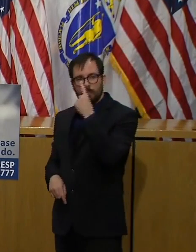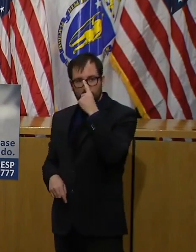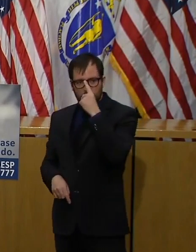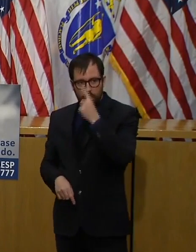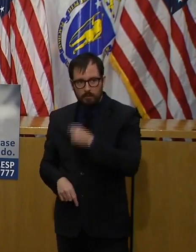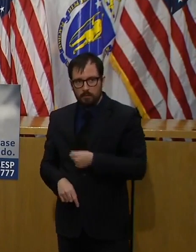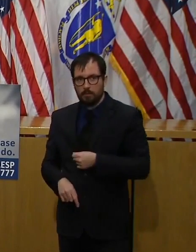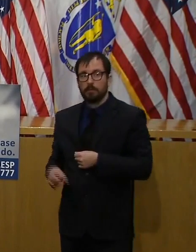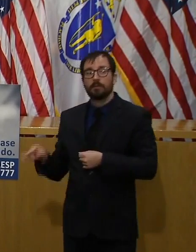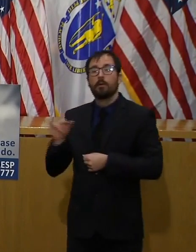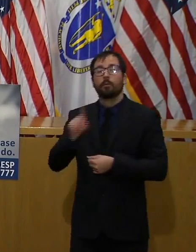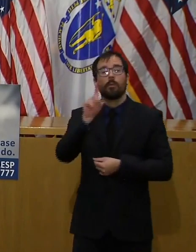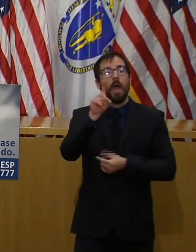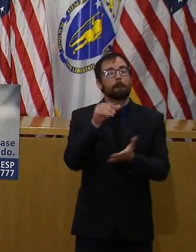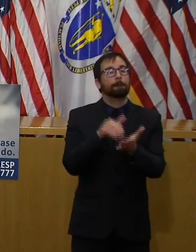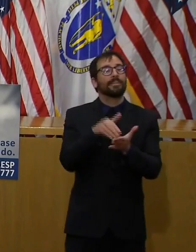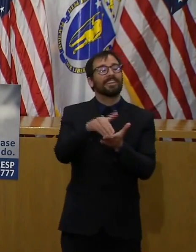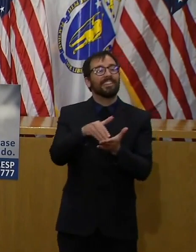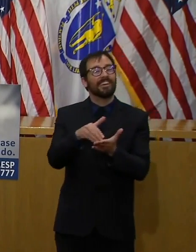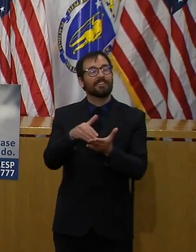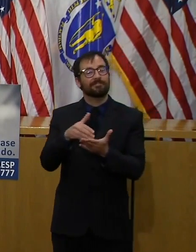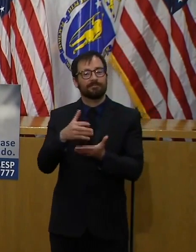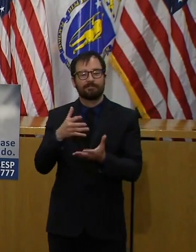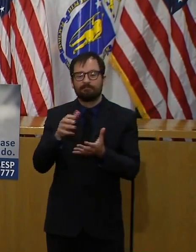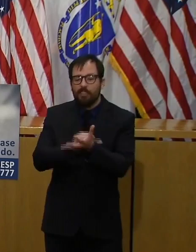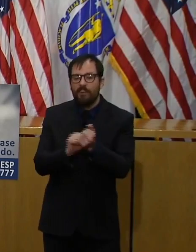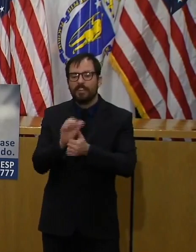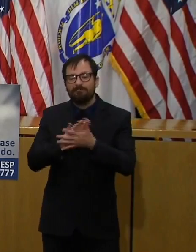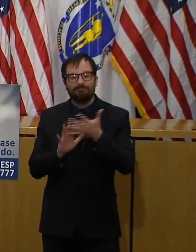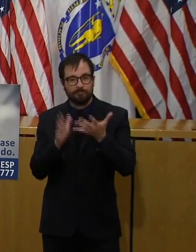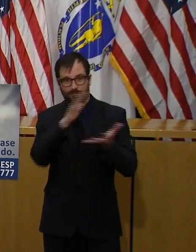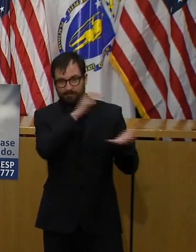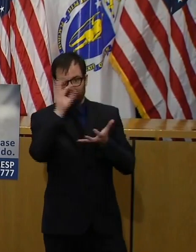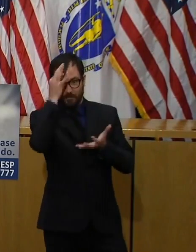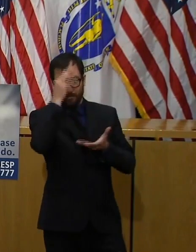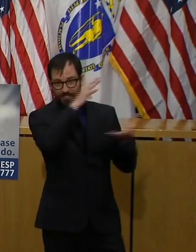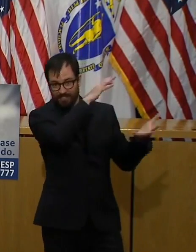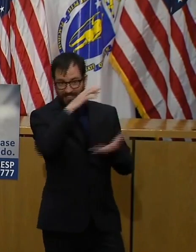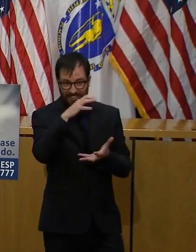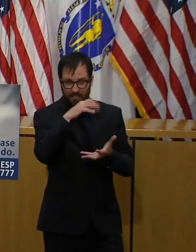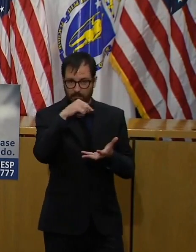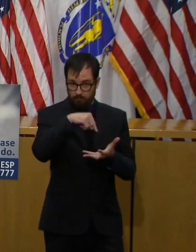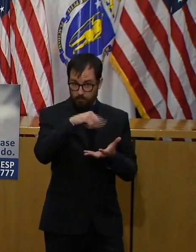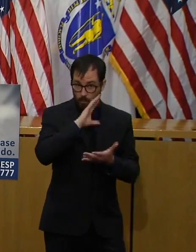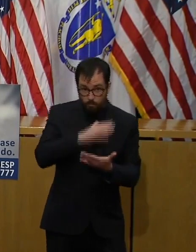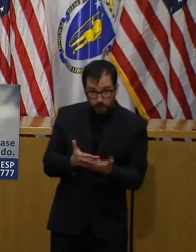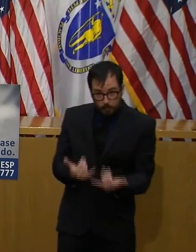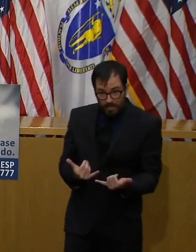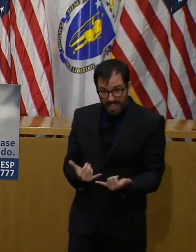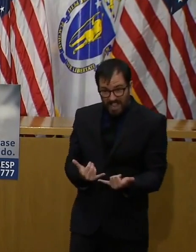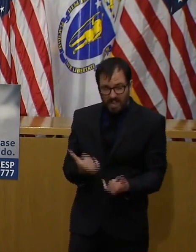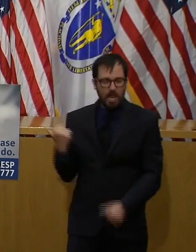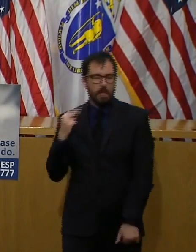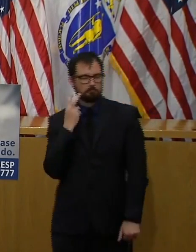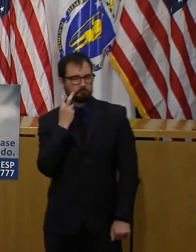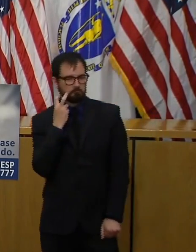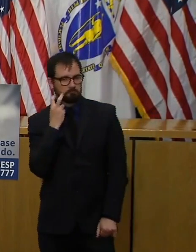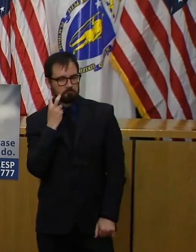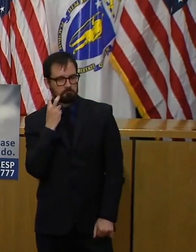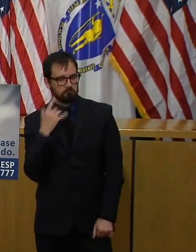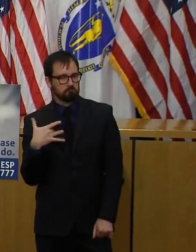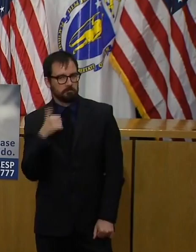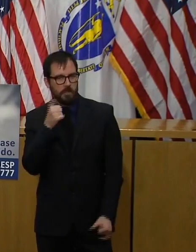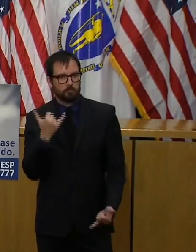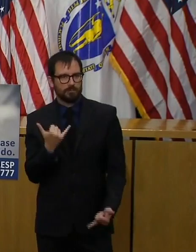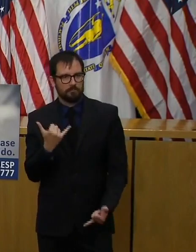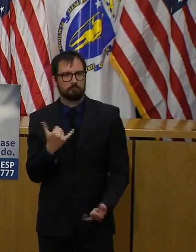I think the case count was like 1,700 something yesterday. I know we set up to 2,500. How do we stand now in your opinion with the rate of? Well, keep in